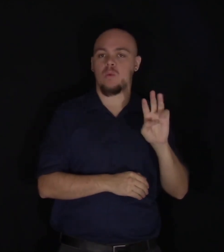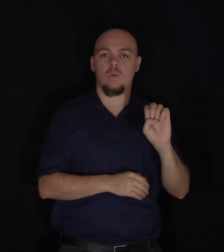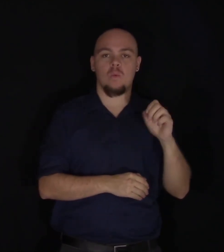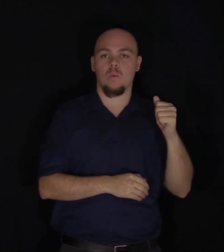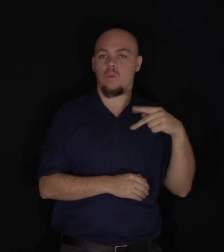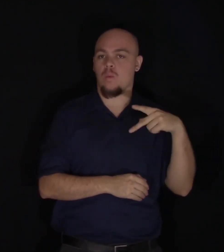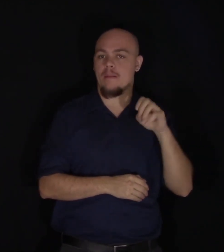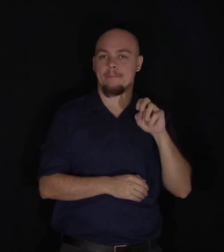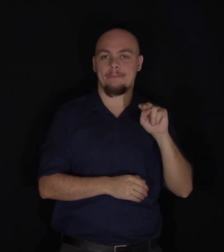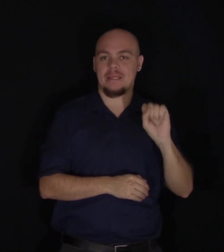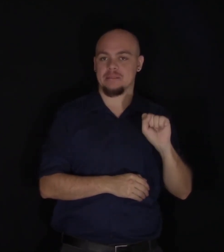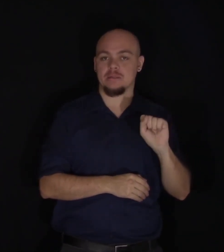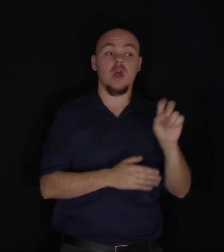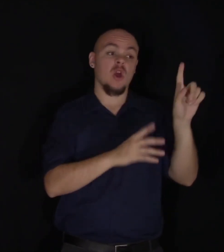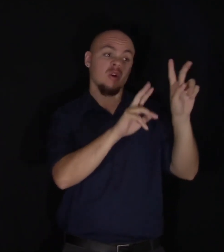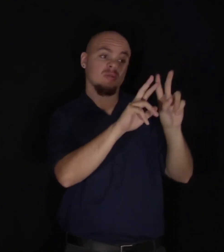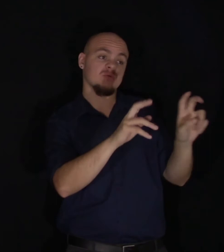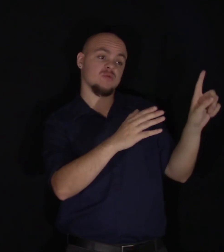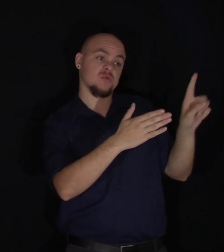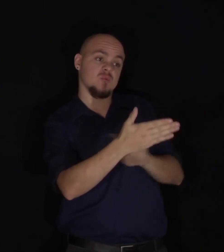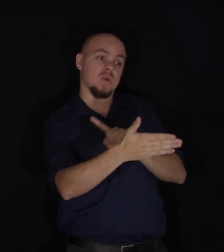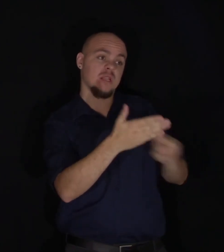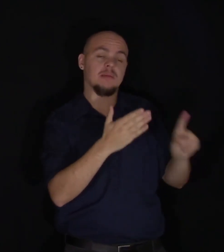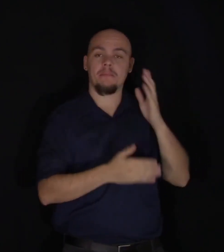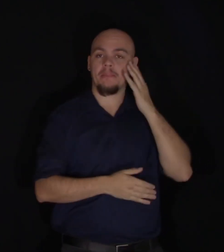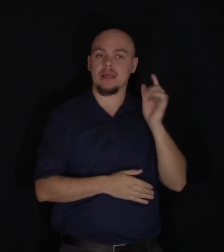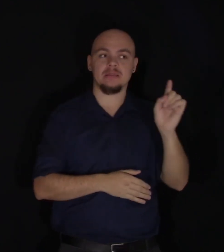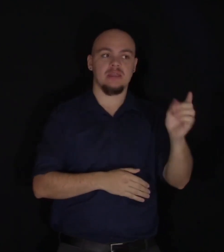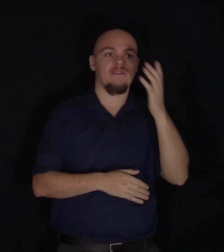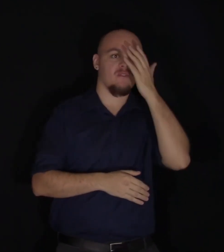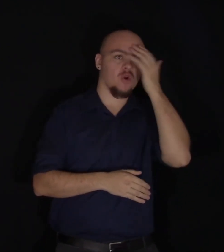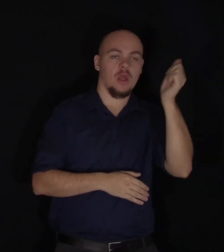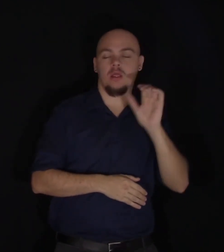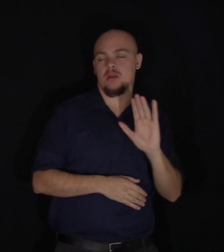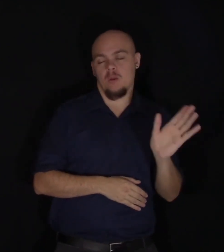don't, for example, criticize your partner because they forgot to raise the bar.